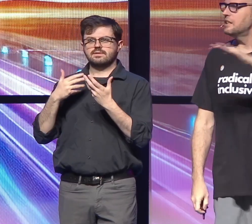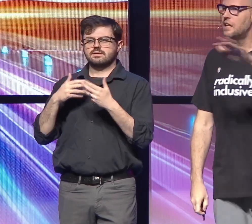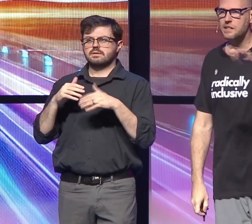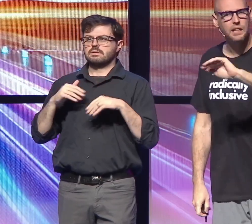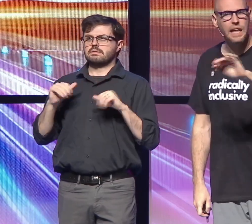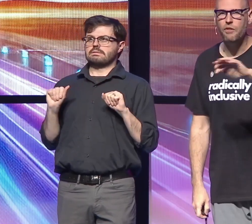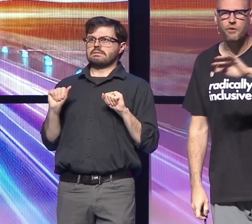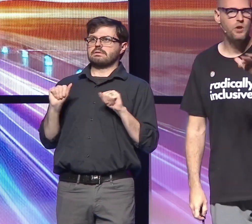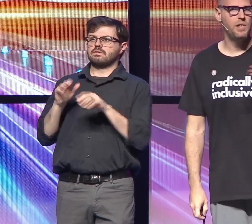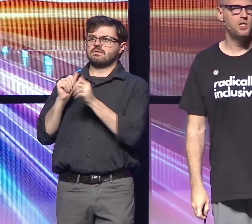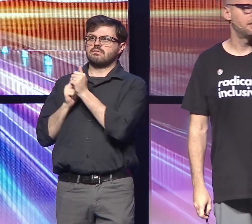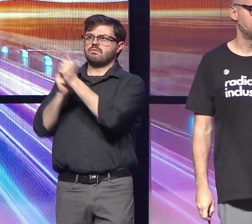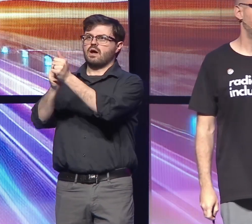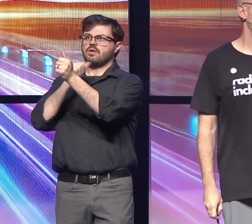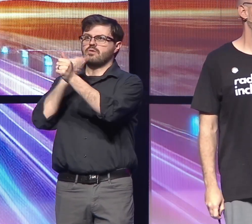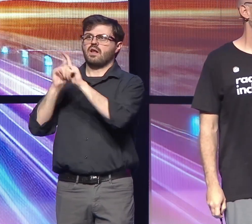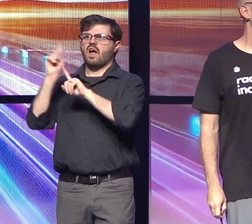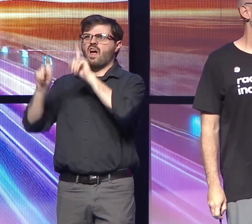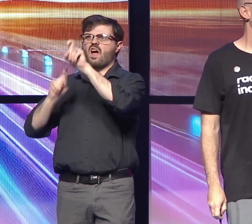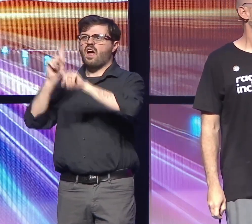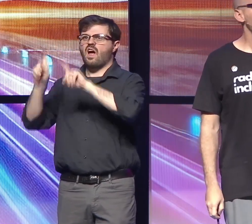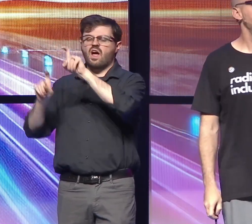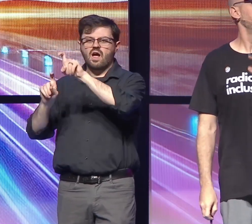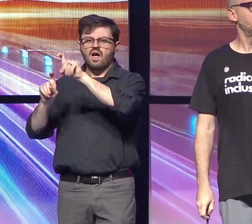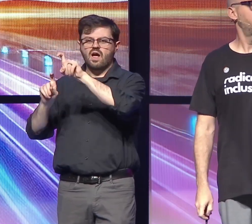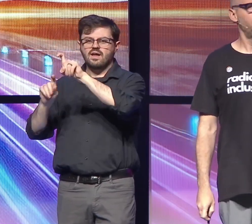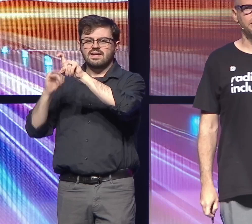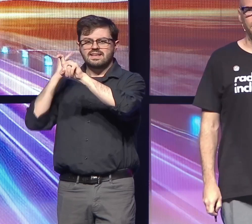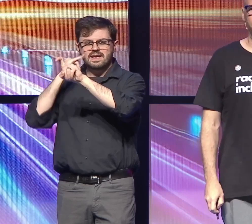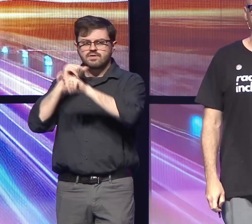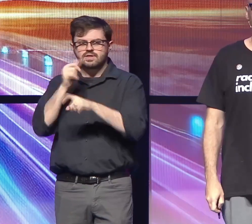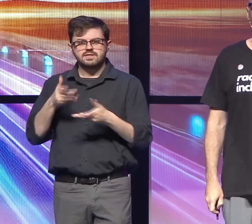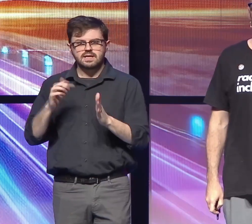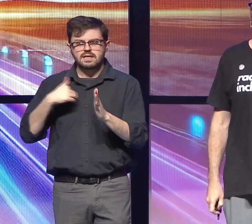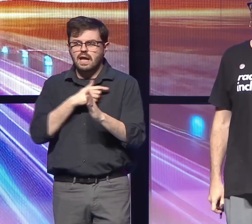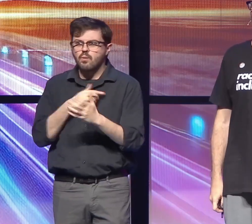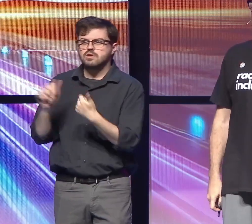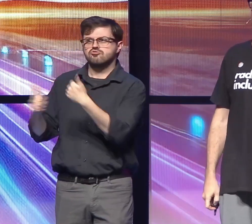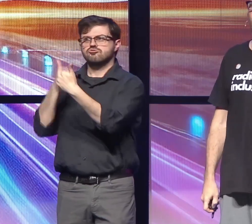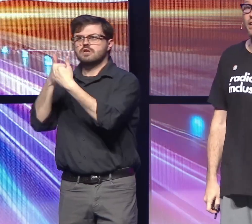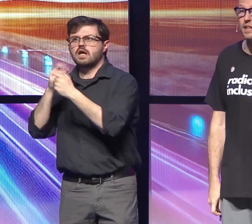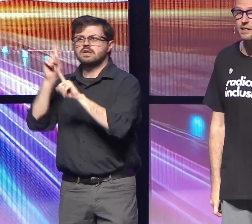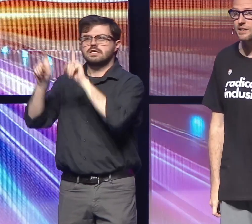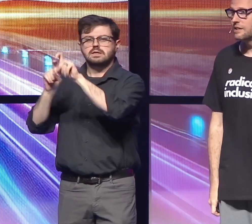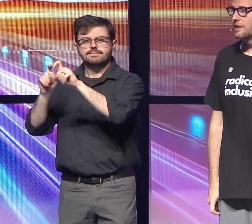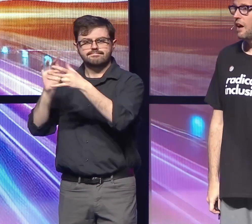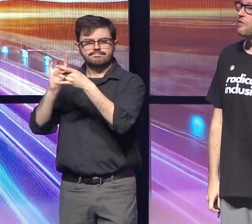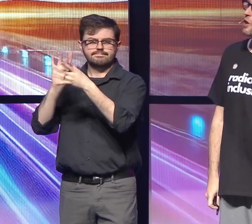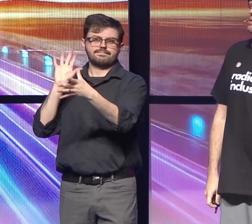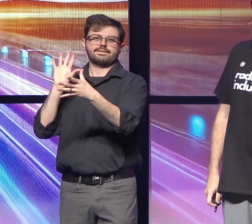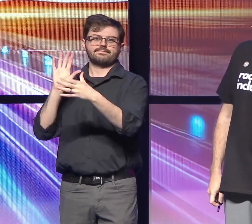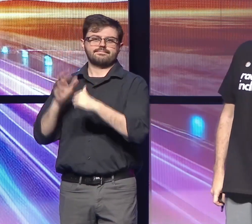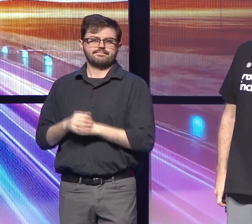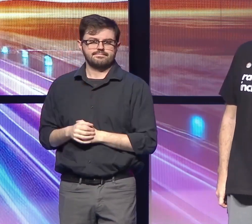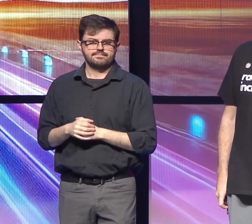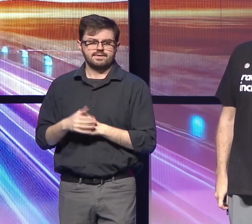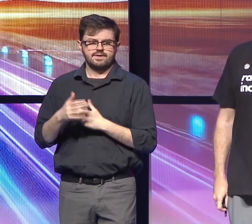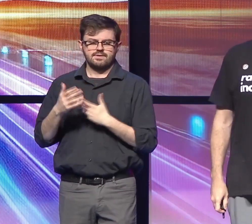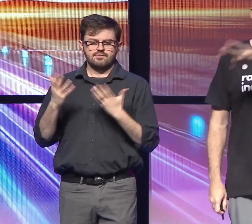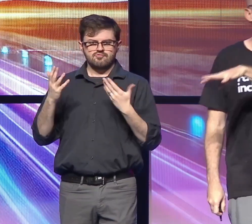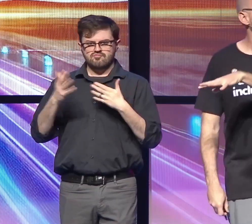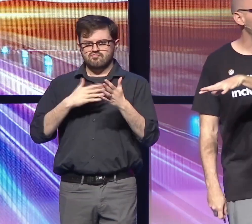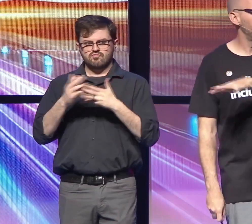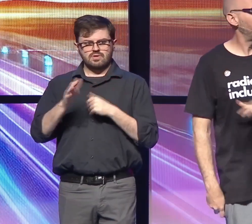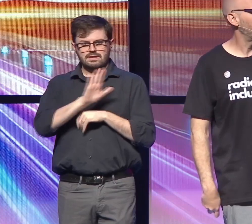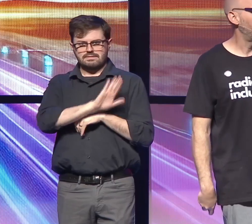anything that doesn't allow for questions. We should separate ourselves from those things, regardless of their beliefs